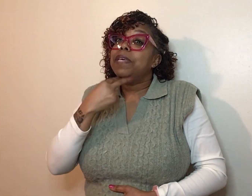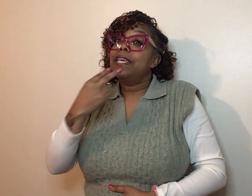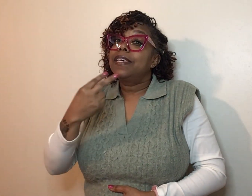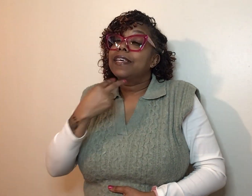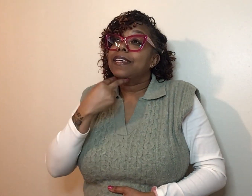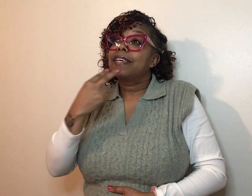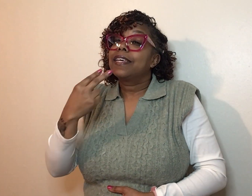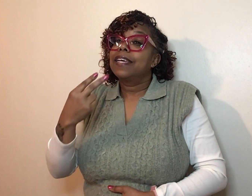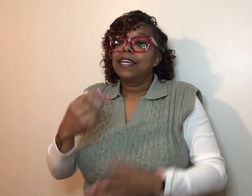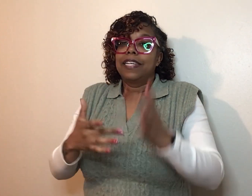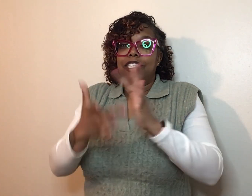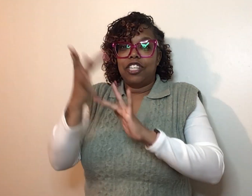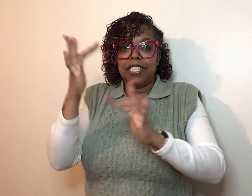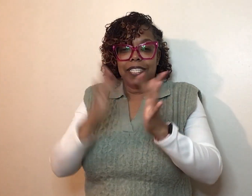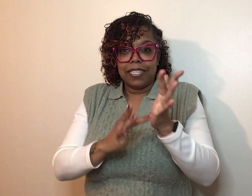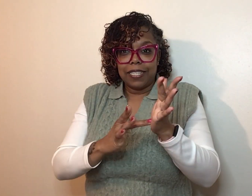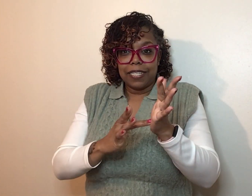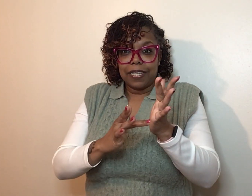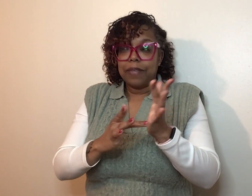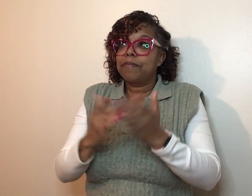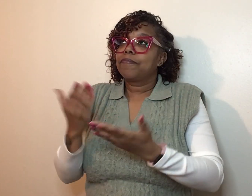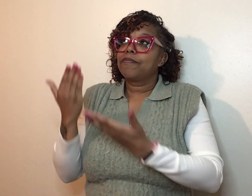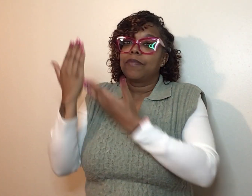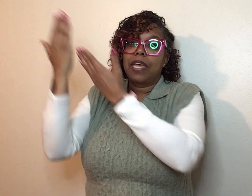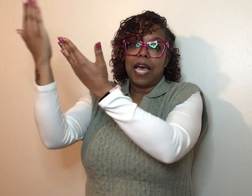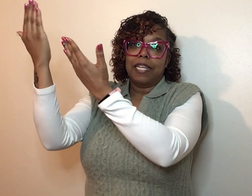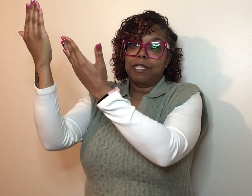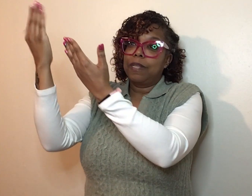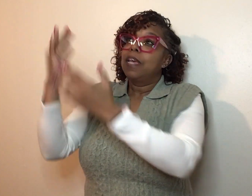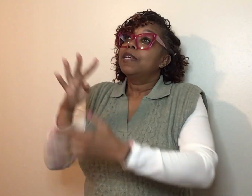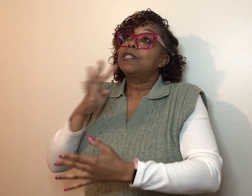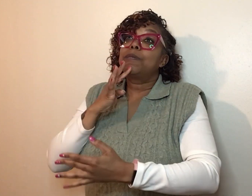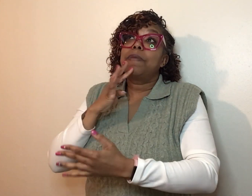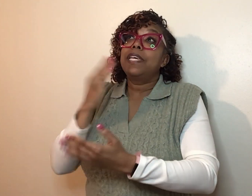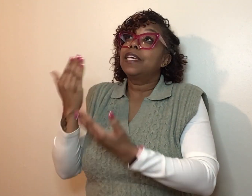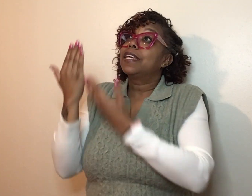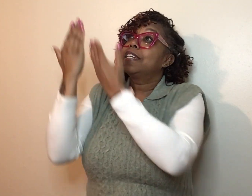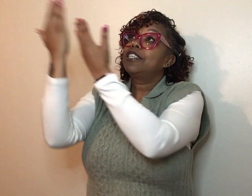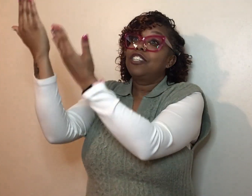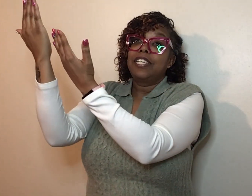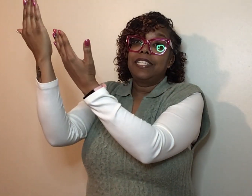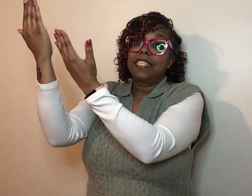speak Jesus. I speak